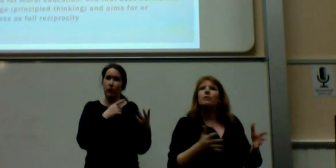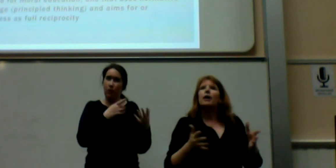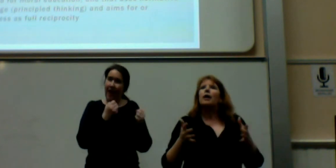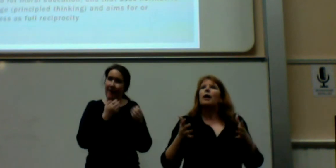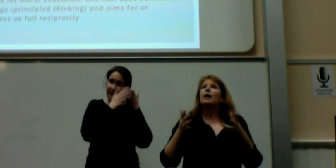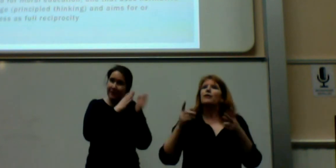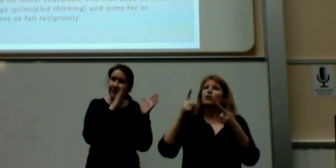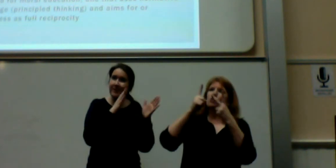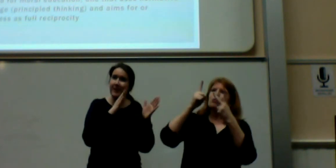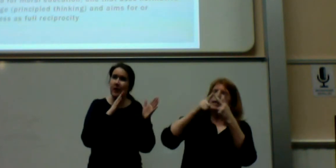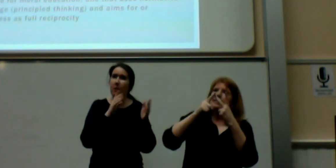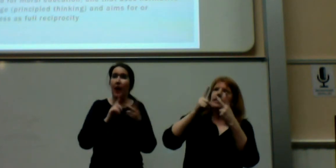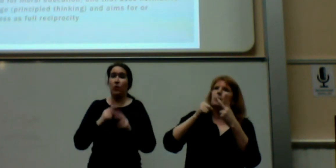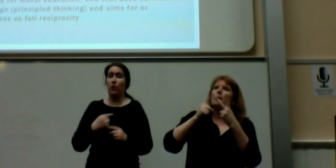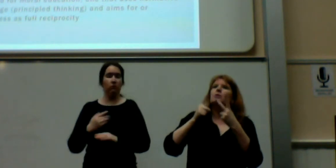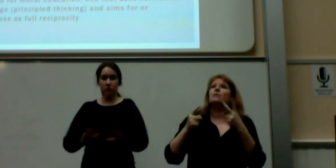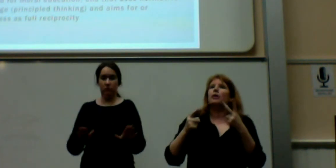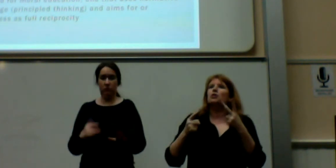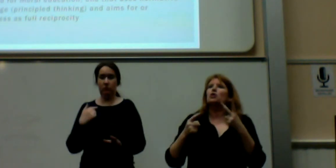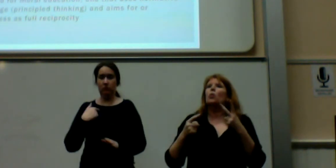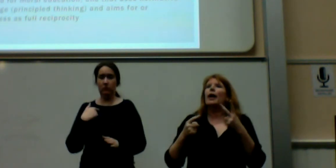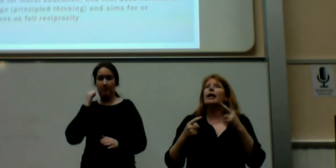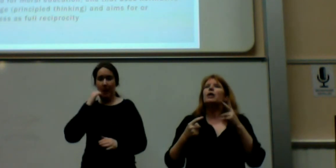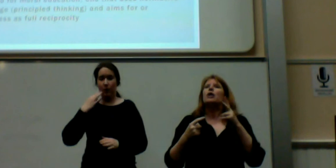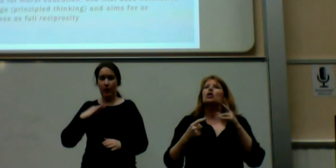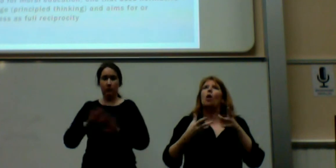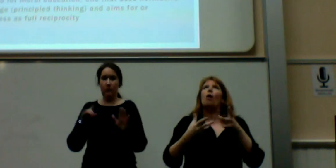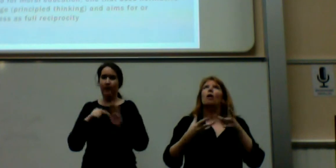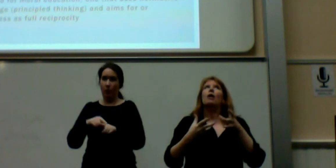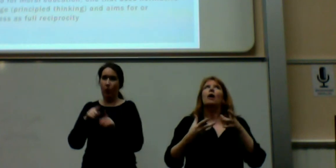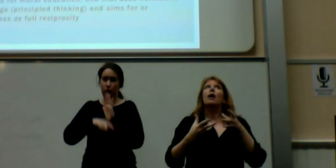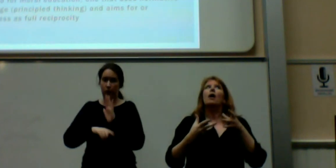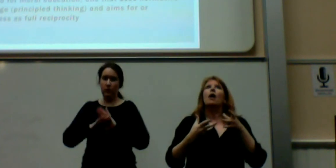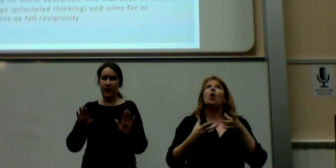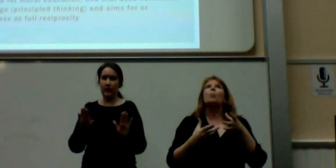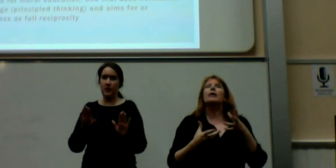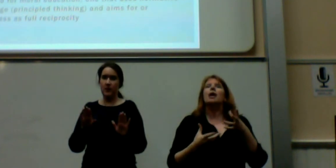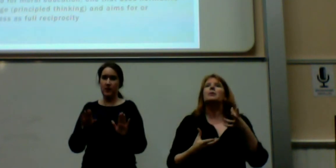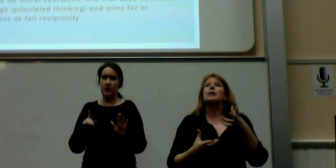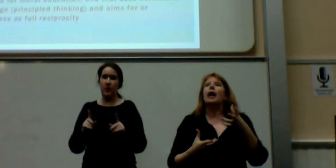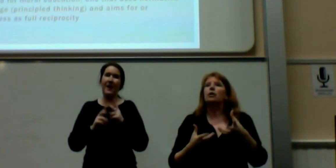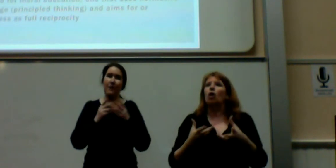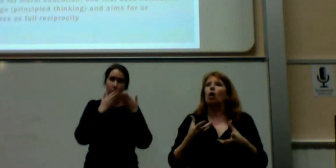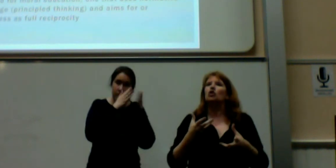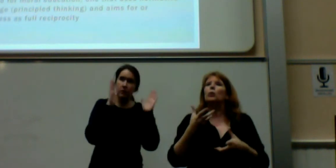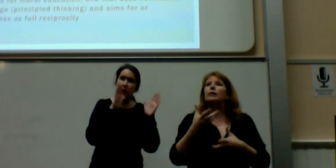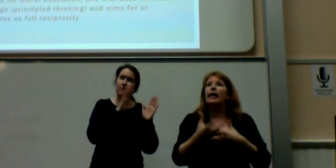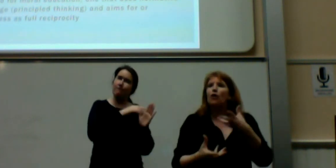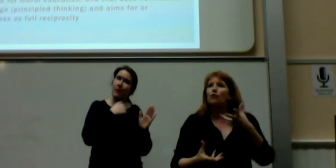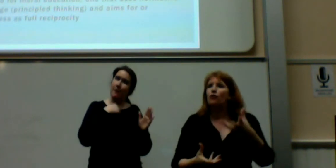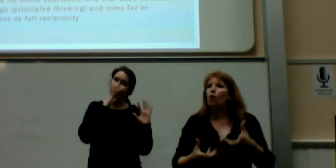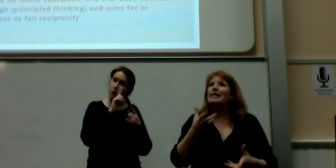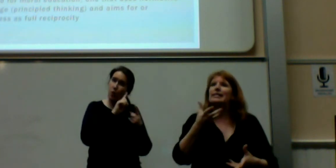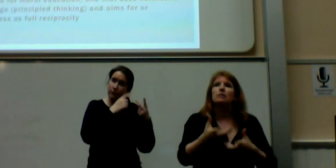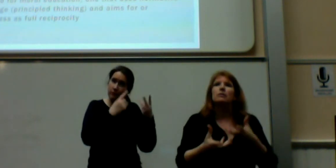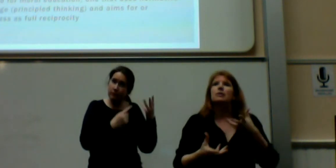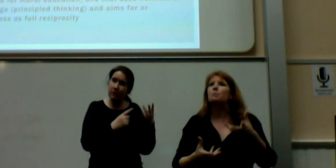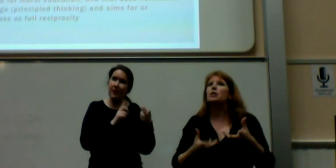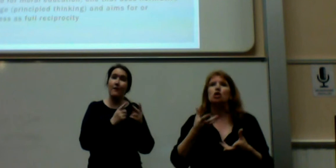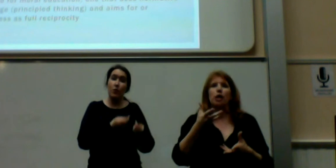perspective. If you're reasoning in a post-conventional way, you are opening up dialogue to allow